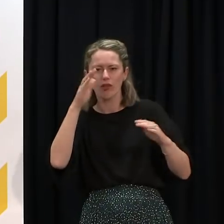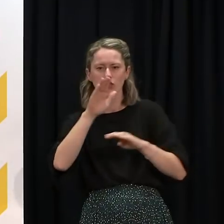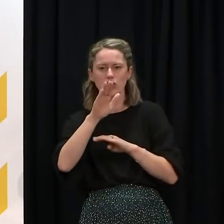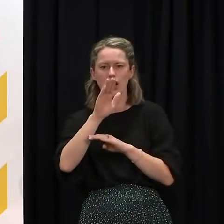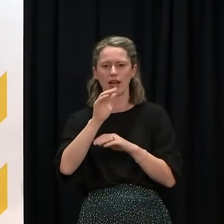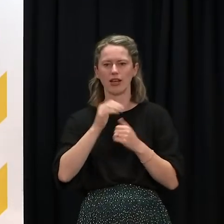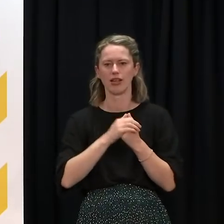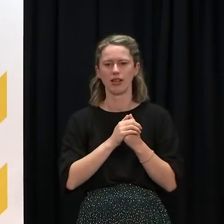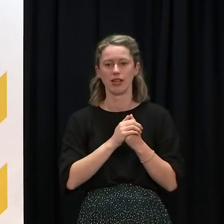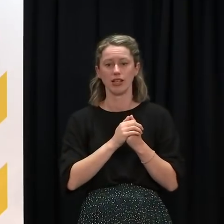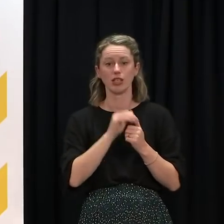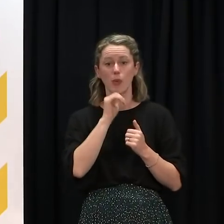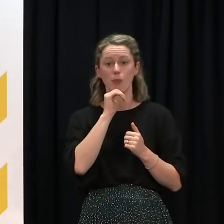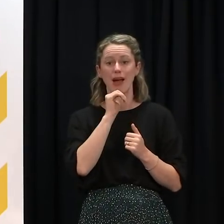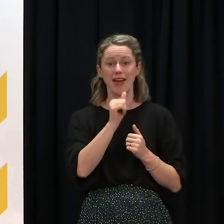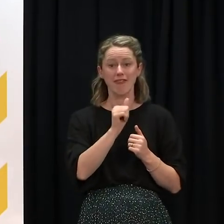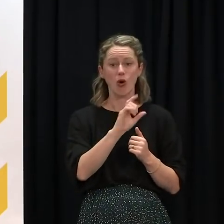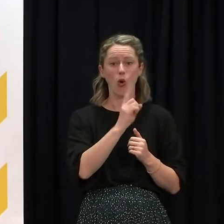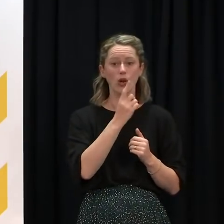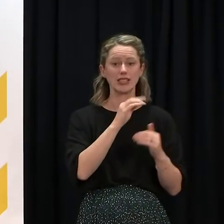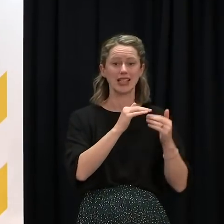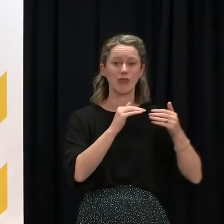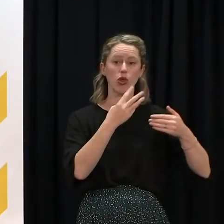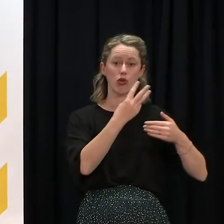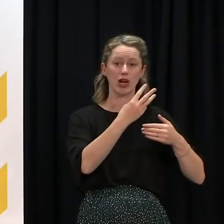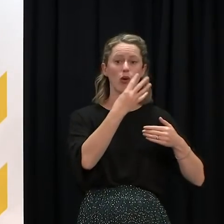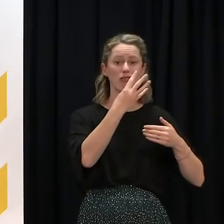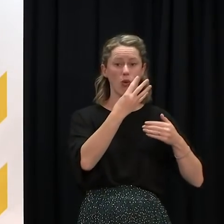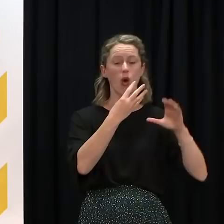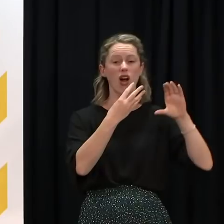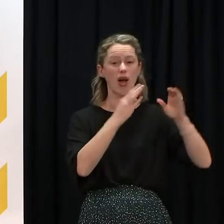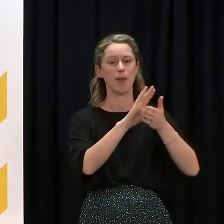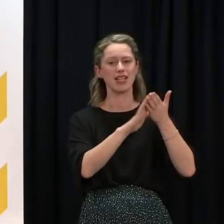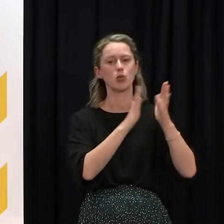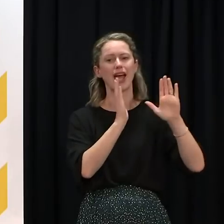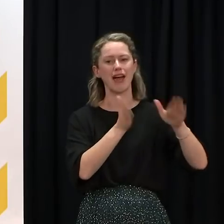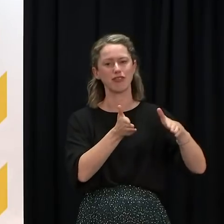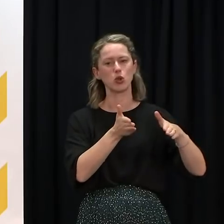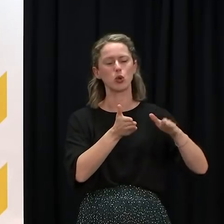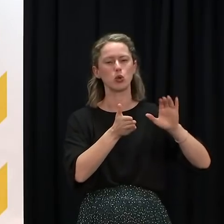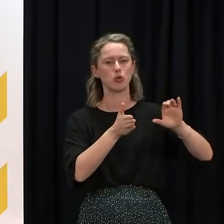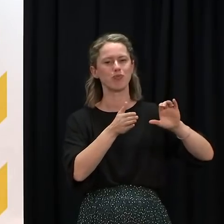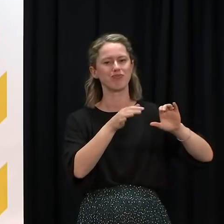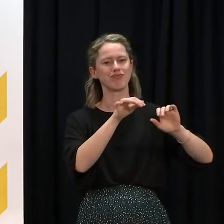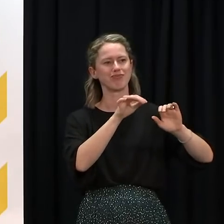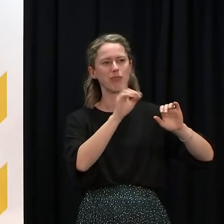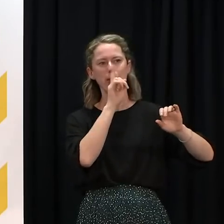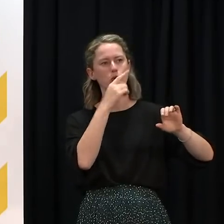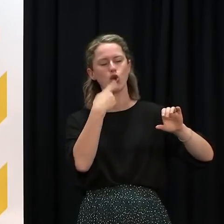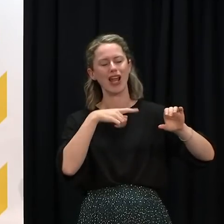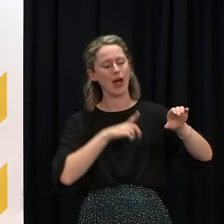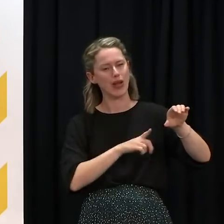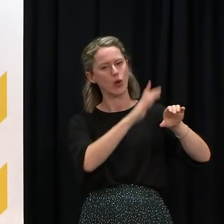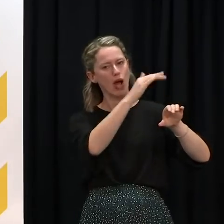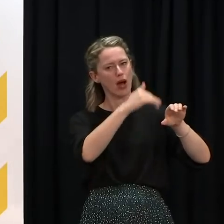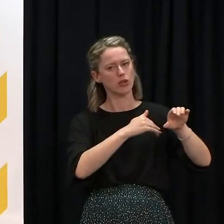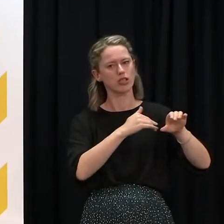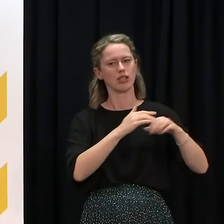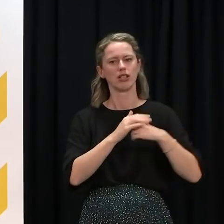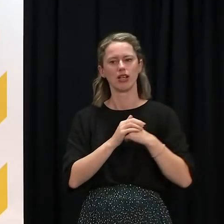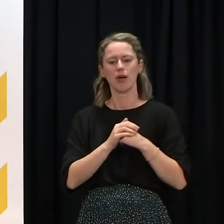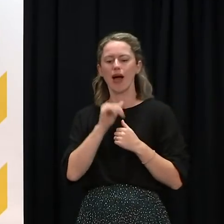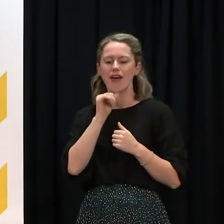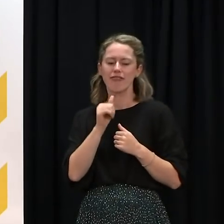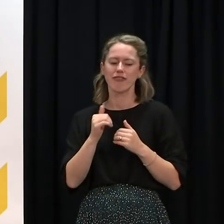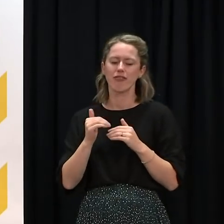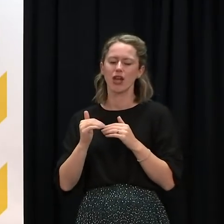hard boundaries, if you like, when we're at alert levels 3 or 4, but we've typically had a softer boundary if we've had a different alert level boundary, like an alert